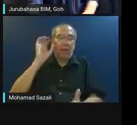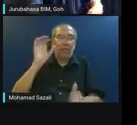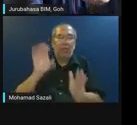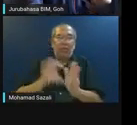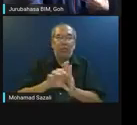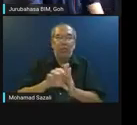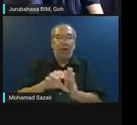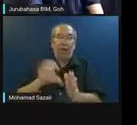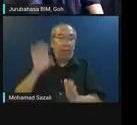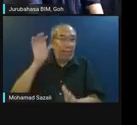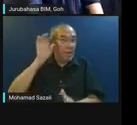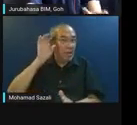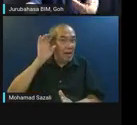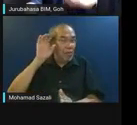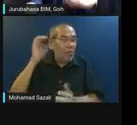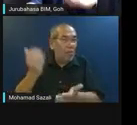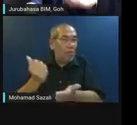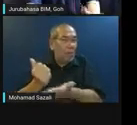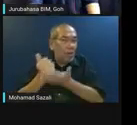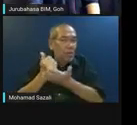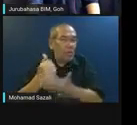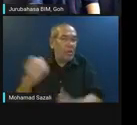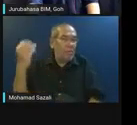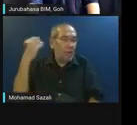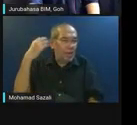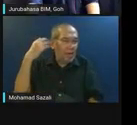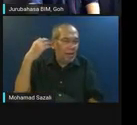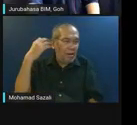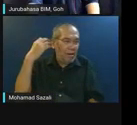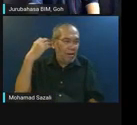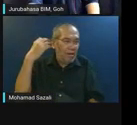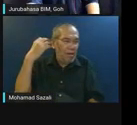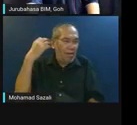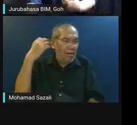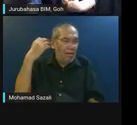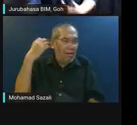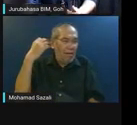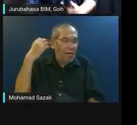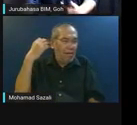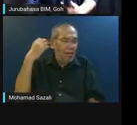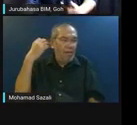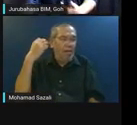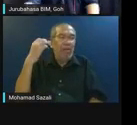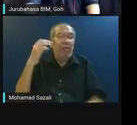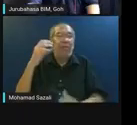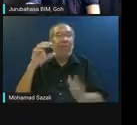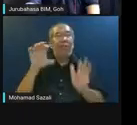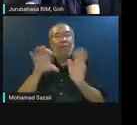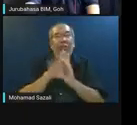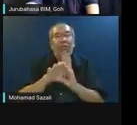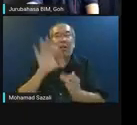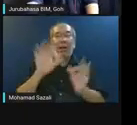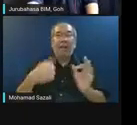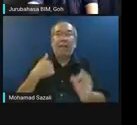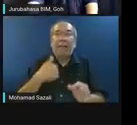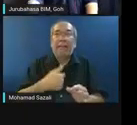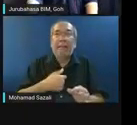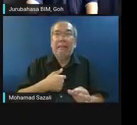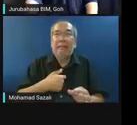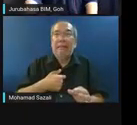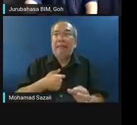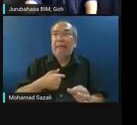when it comes to like medical perspective, they always wanted to enable us to hear sounds.